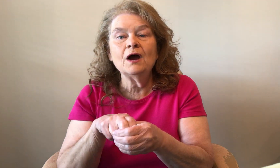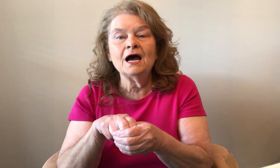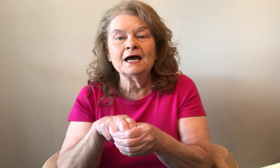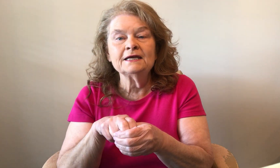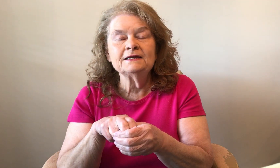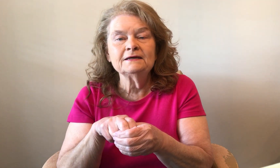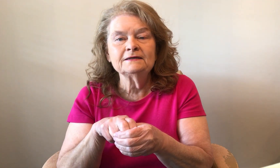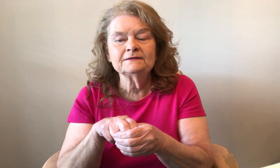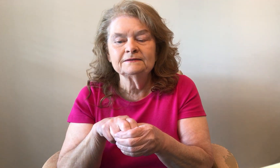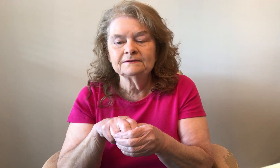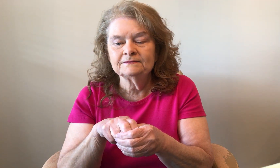Ride